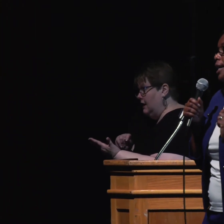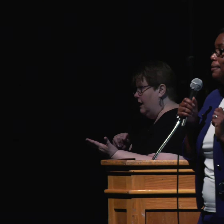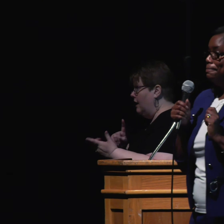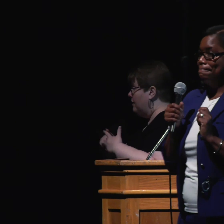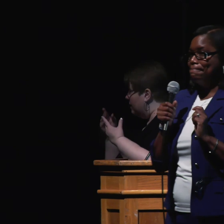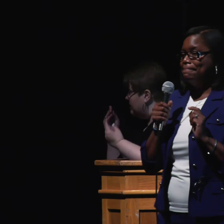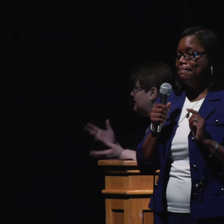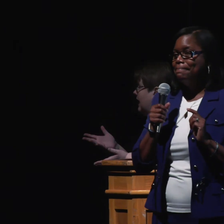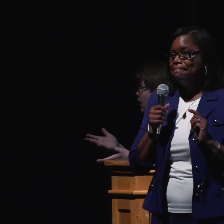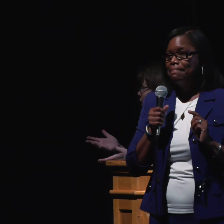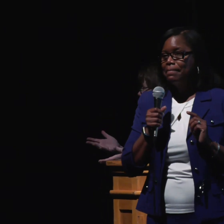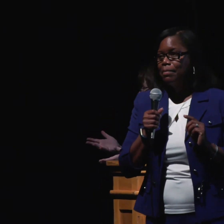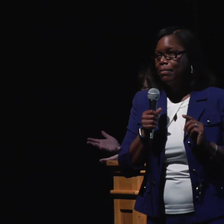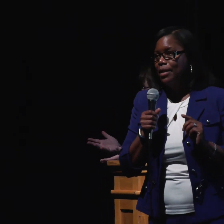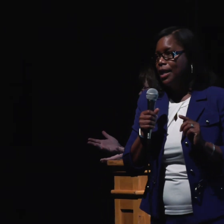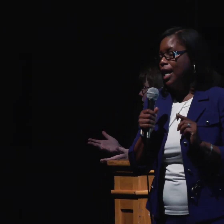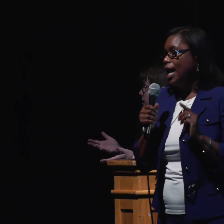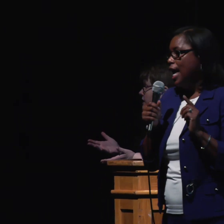tell y'all,